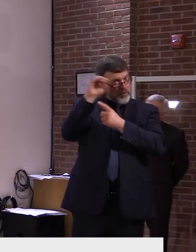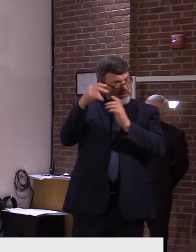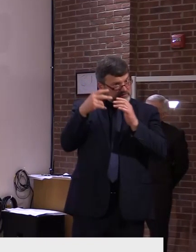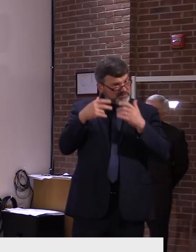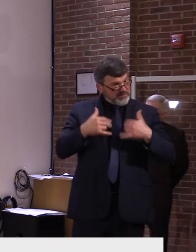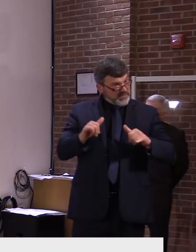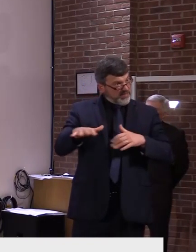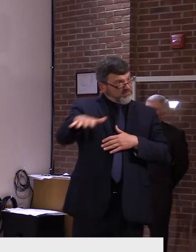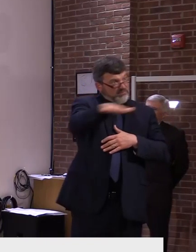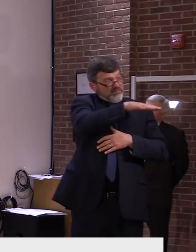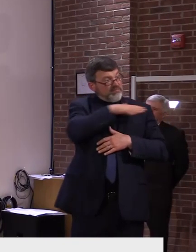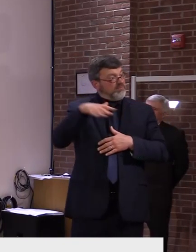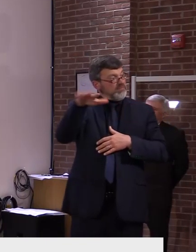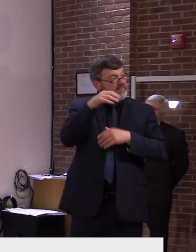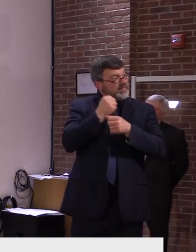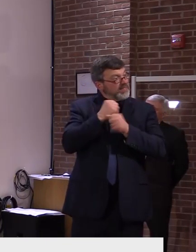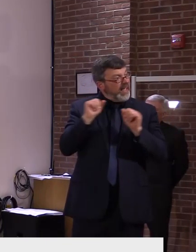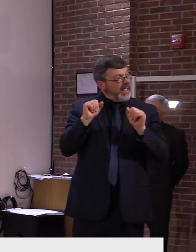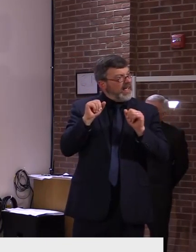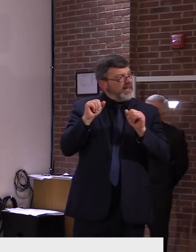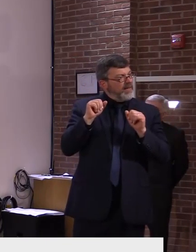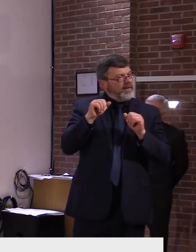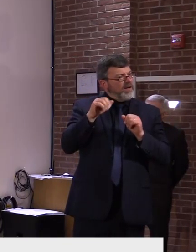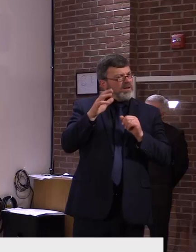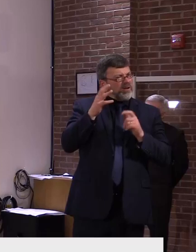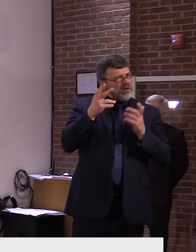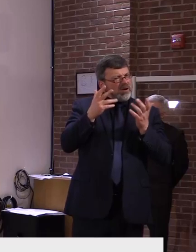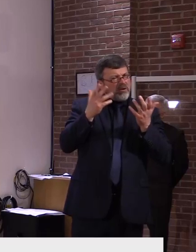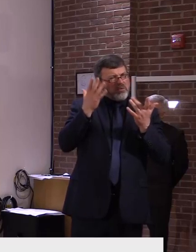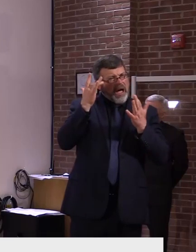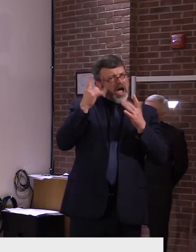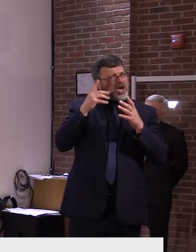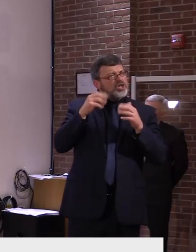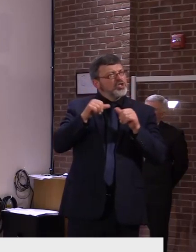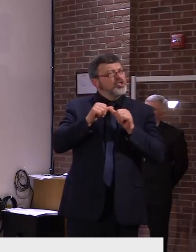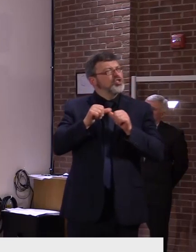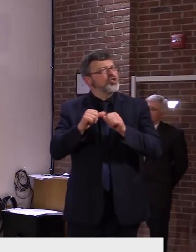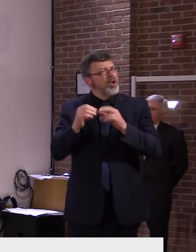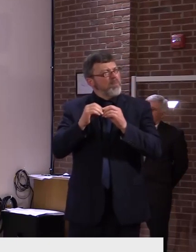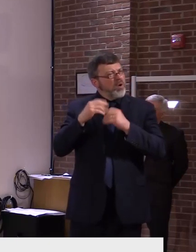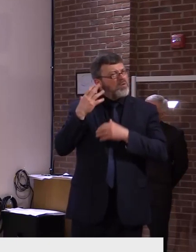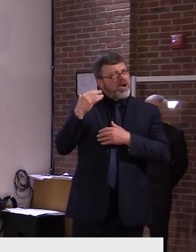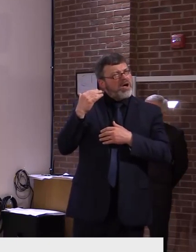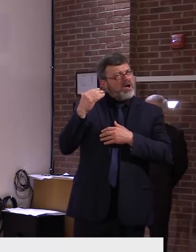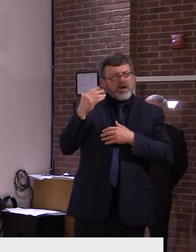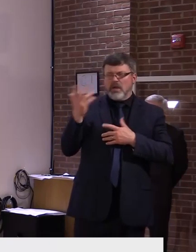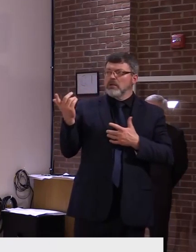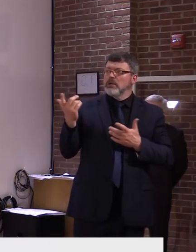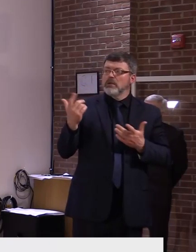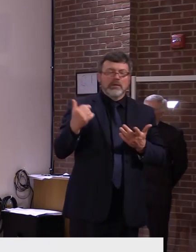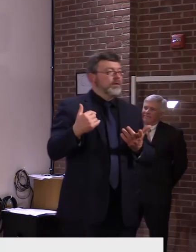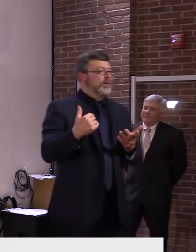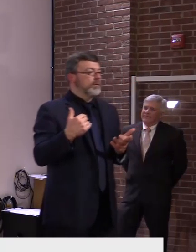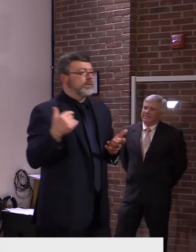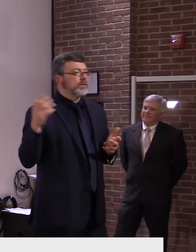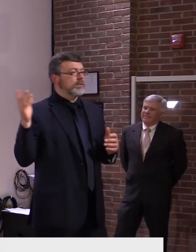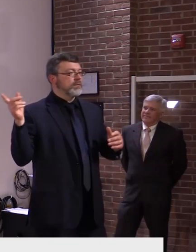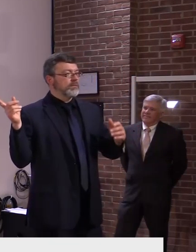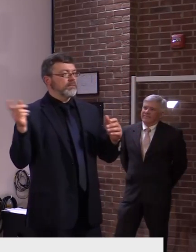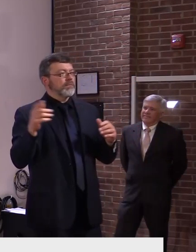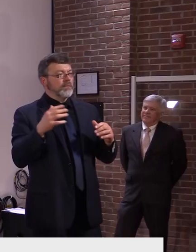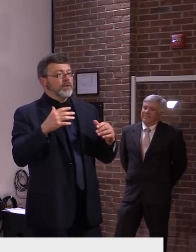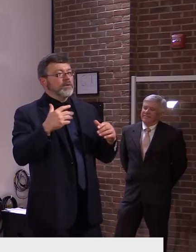that still hasn't gotten any shots? You know, if the data that I just presented about the nursing home experience, which